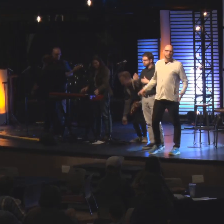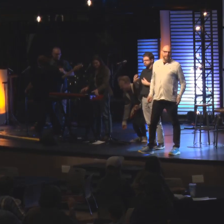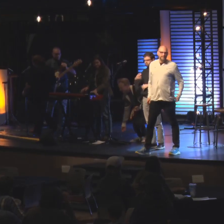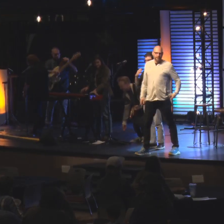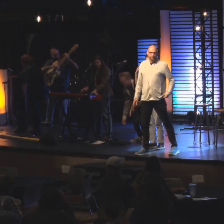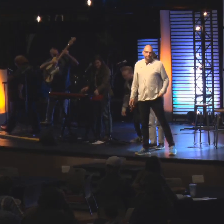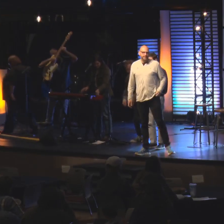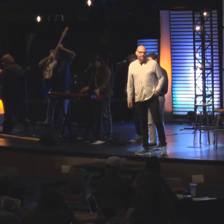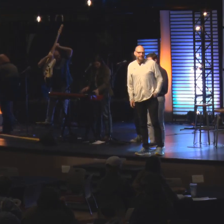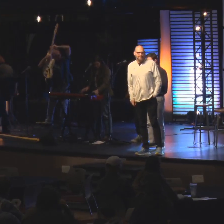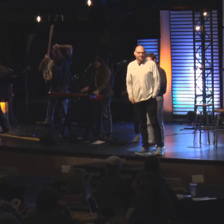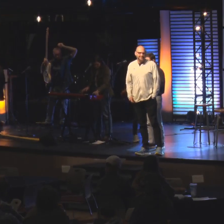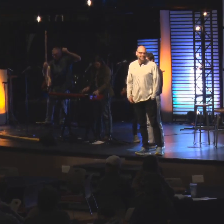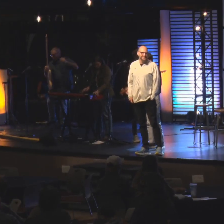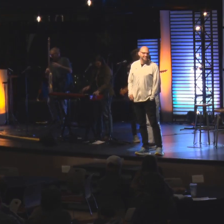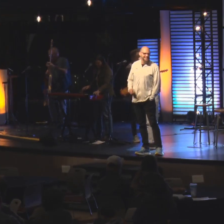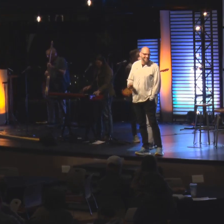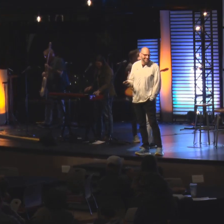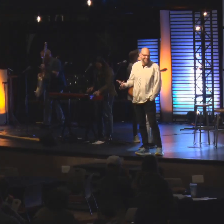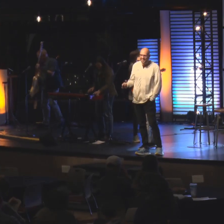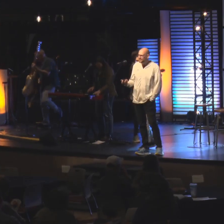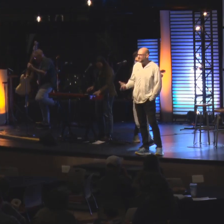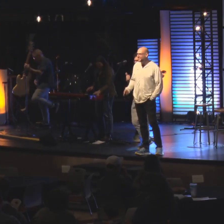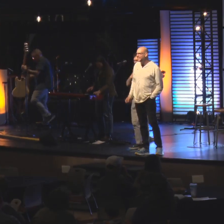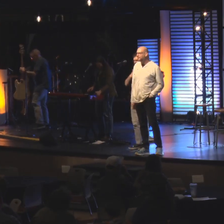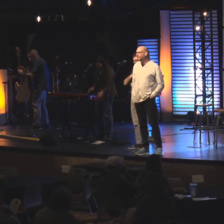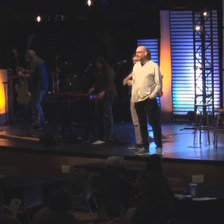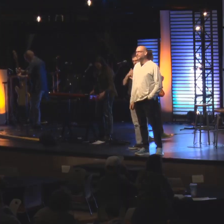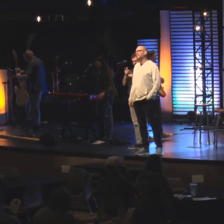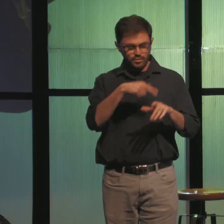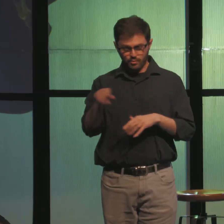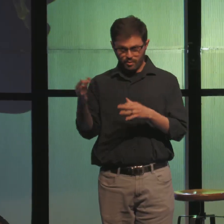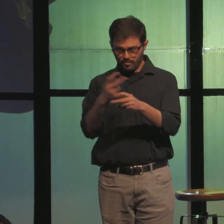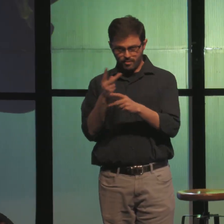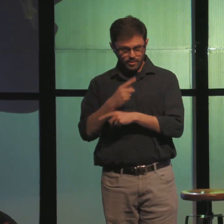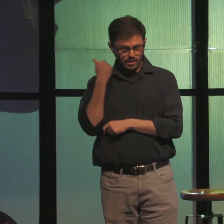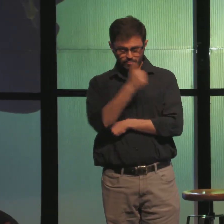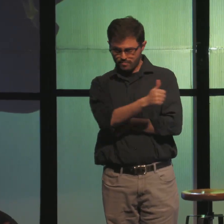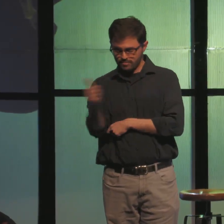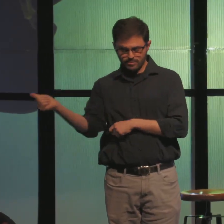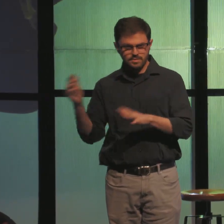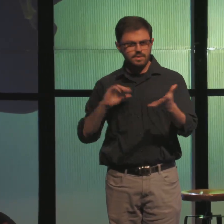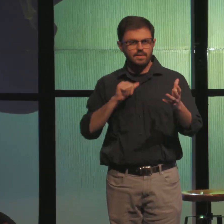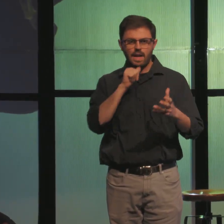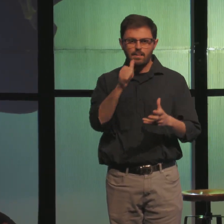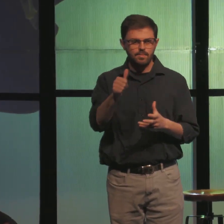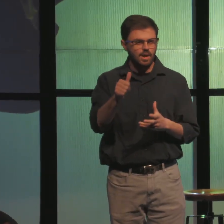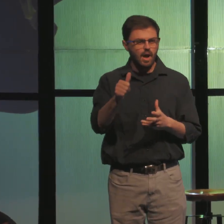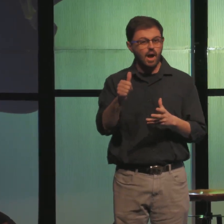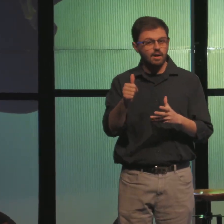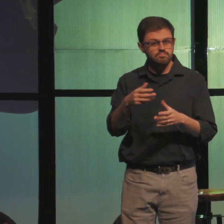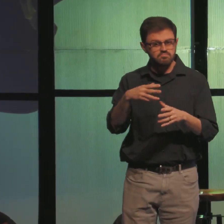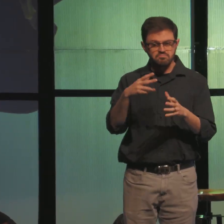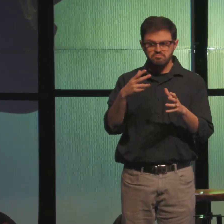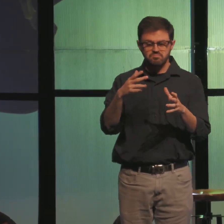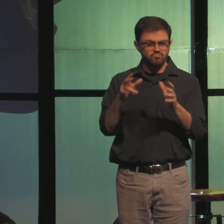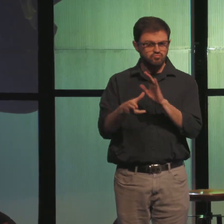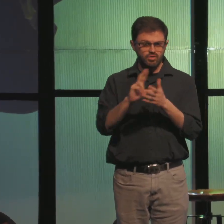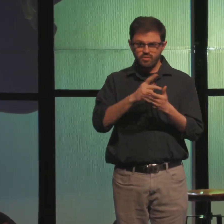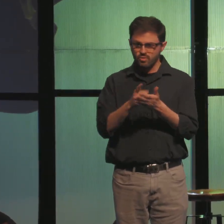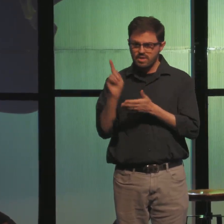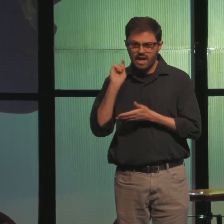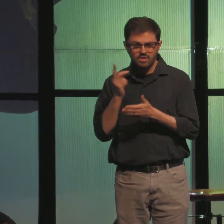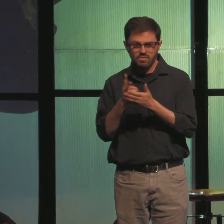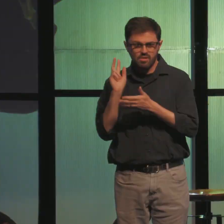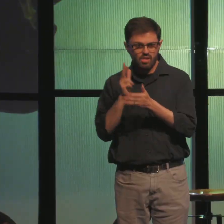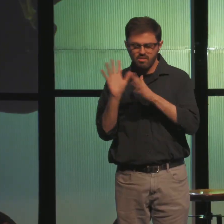going to introduce myself. You're going to have to figure that one out on your own. Not going to give you a quick review. Just going to have to